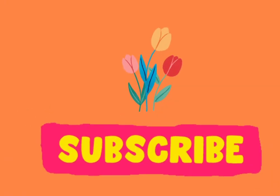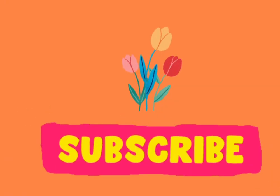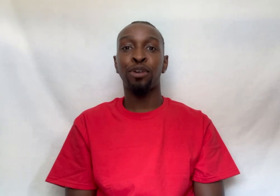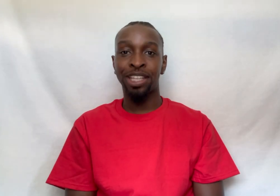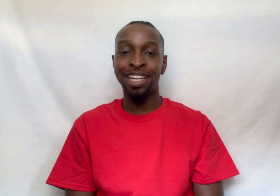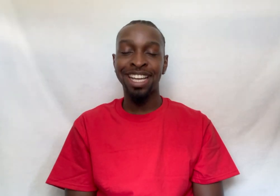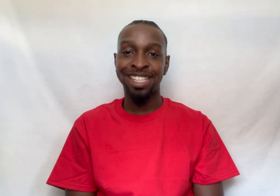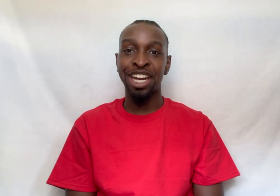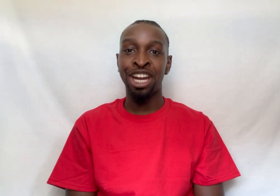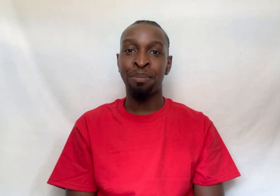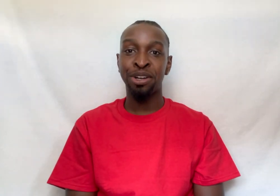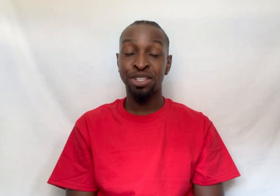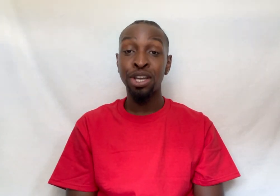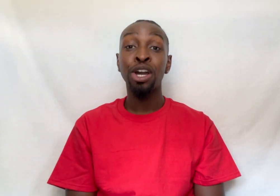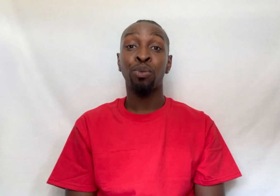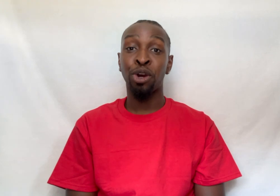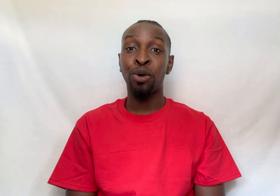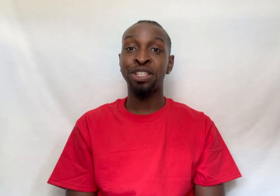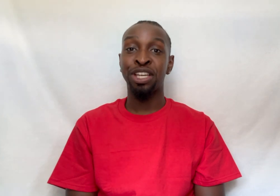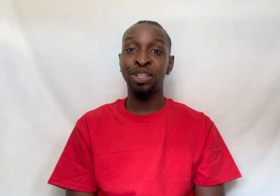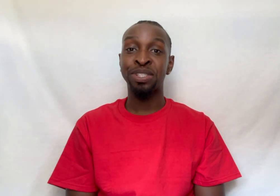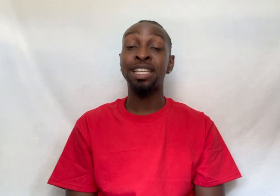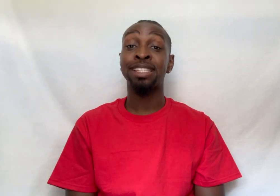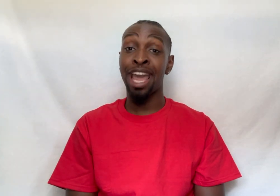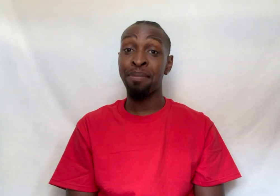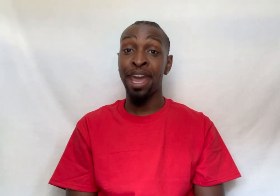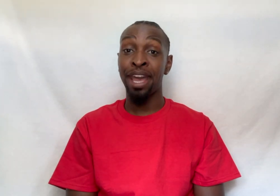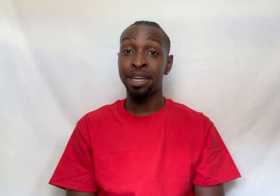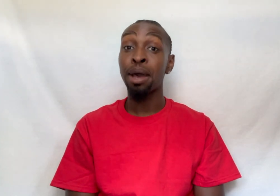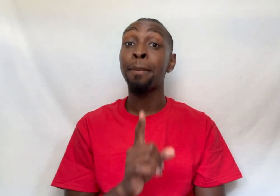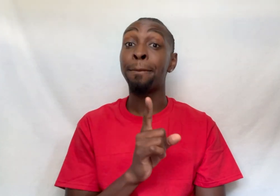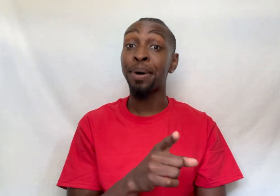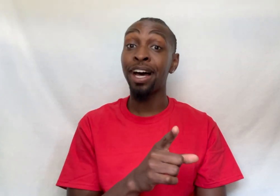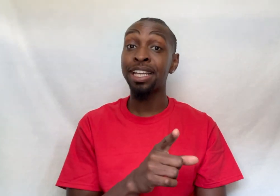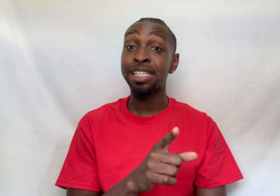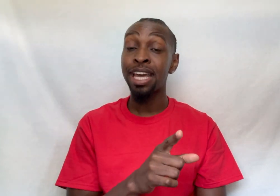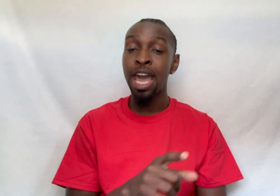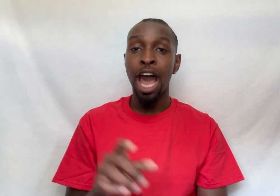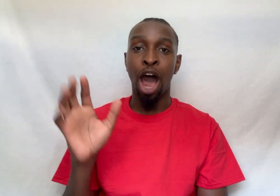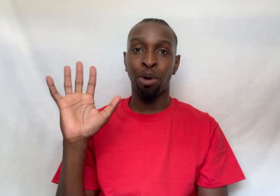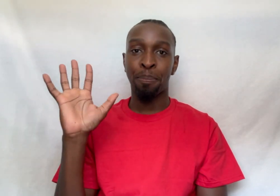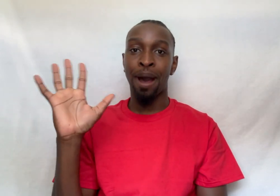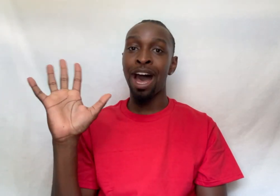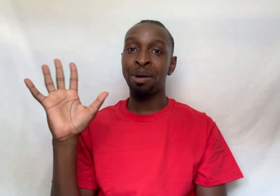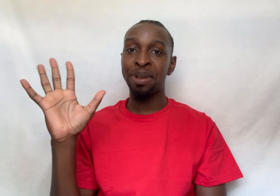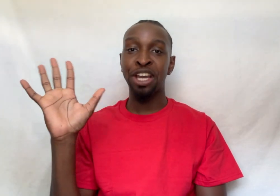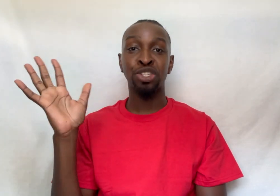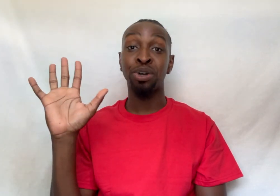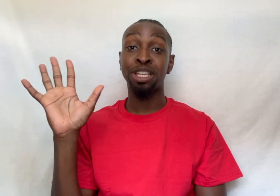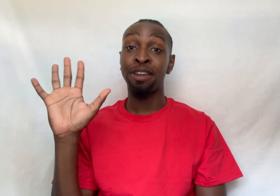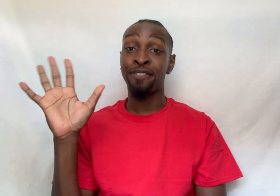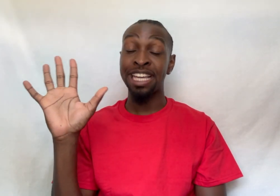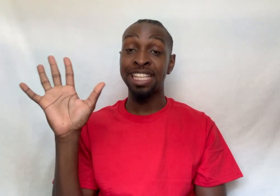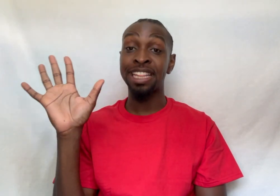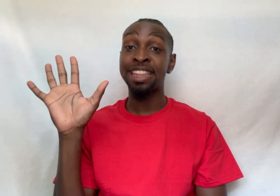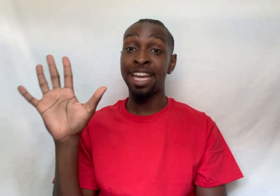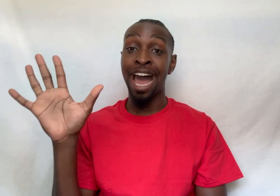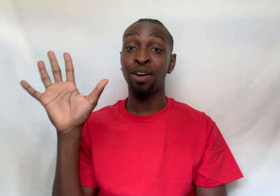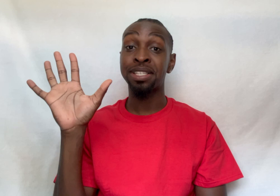For the next set of numbers, we're going to use the same hand, but our palm is going to be facing the outside